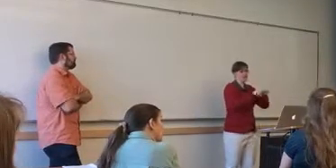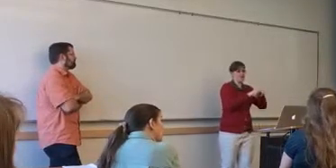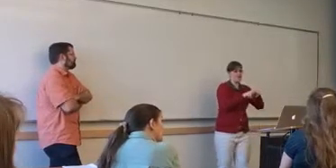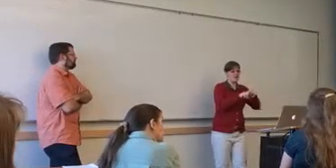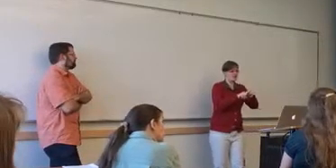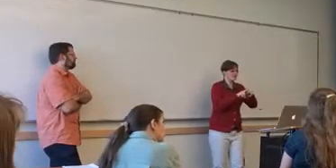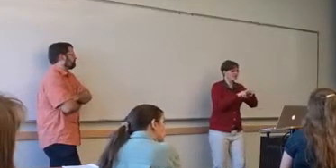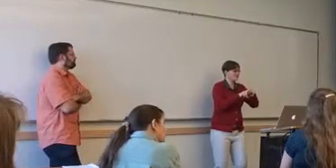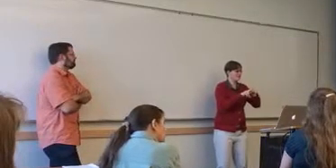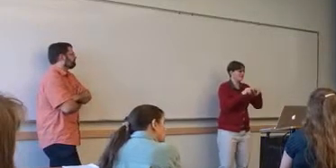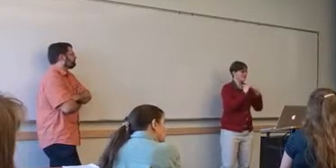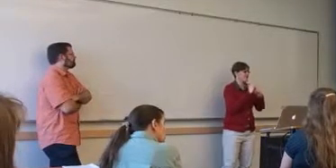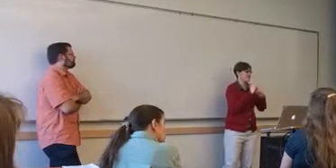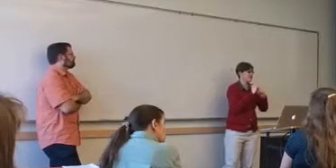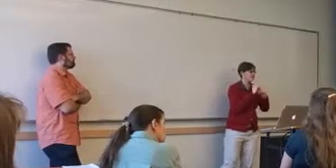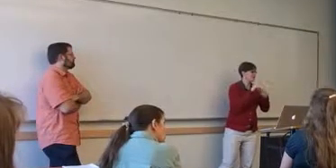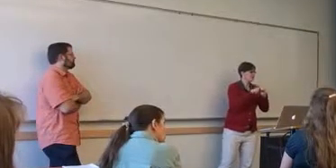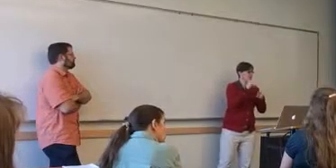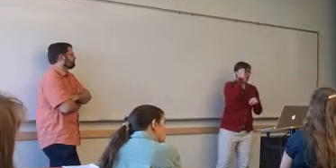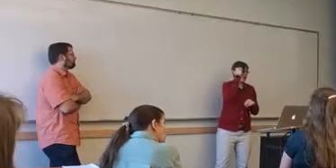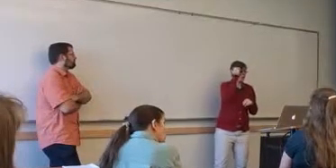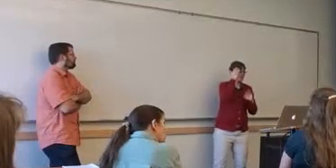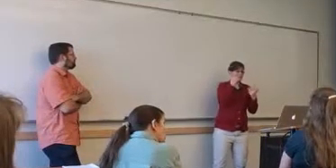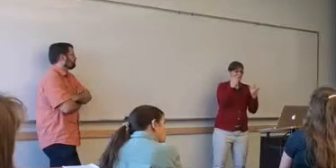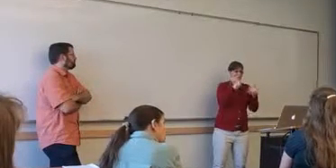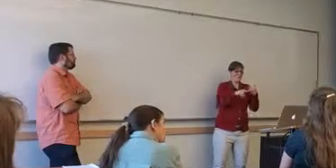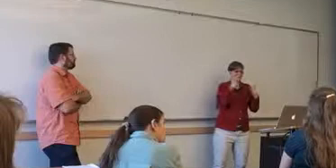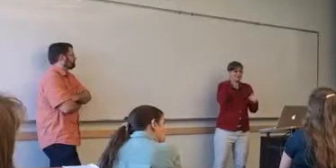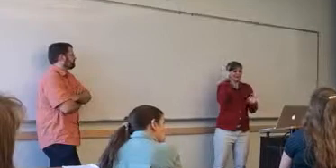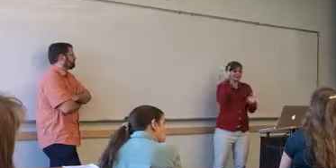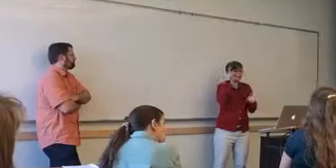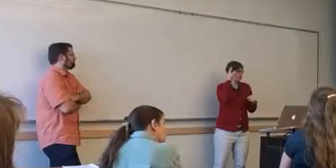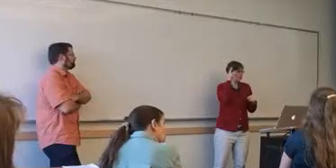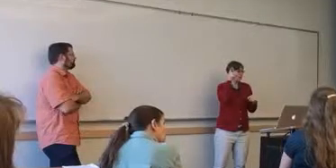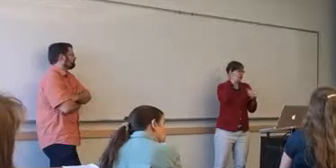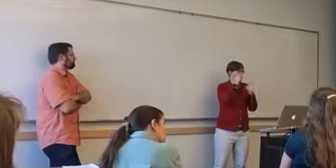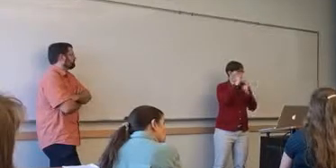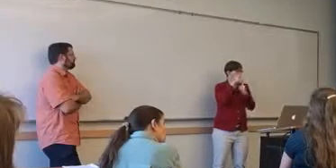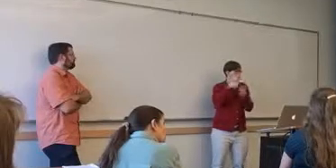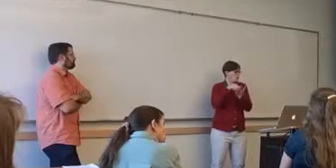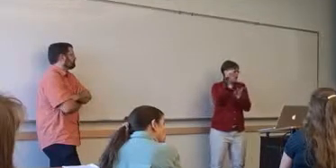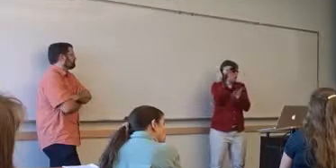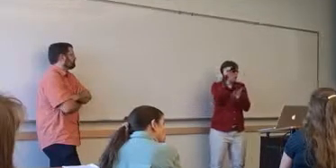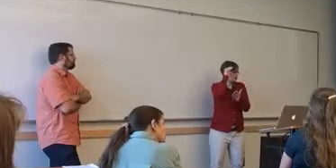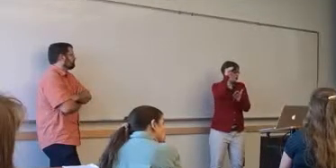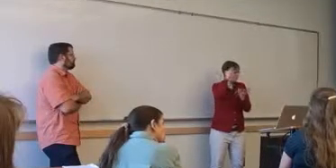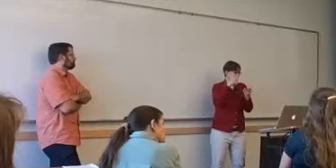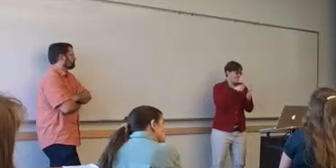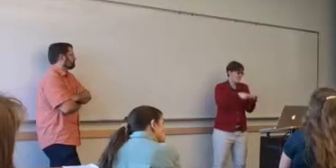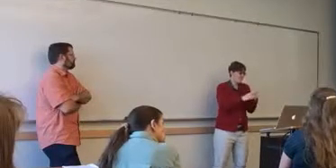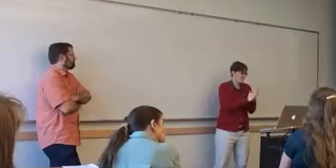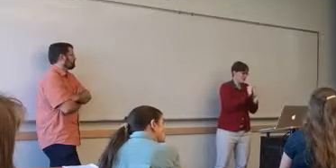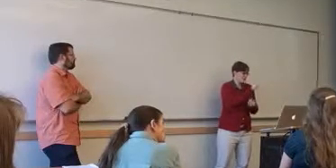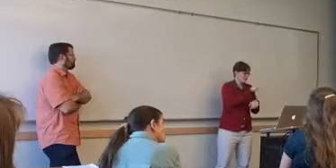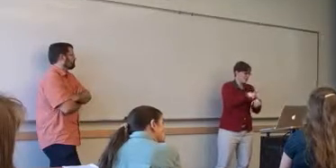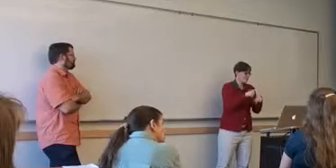on, grammar itself is not taught. It's just expected to pick it up. So, and I mean, English